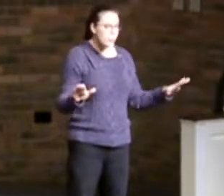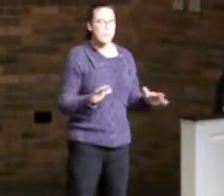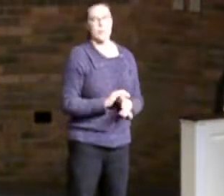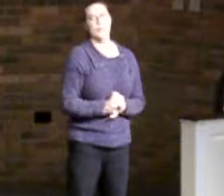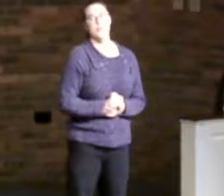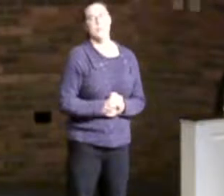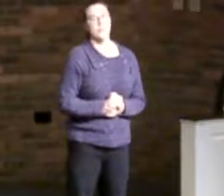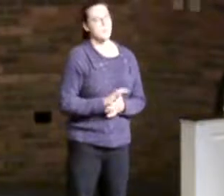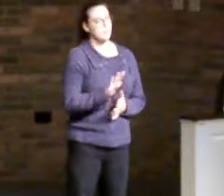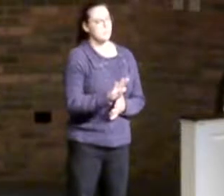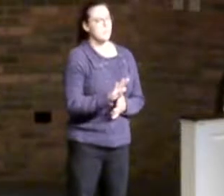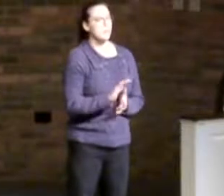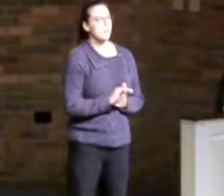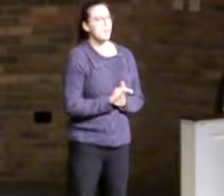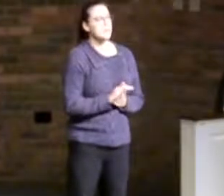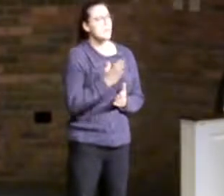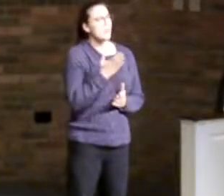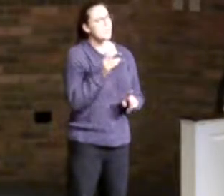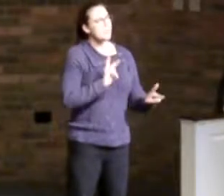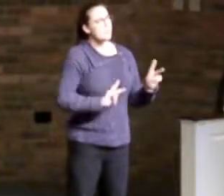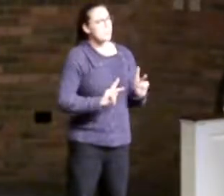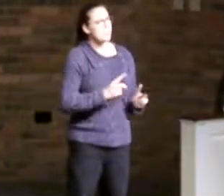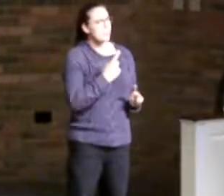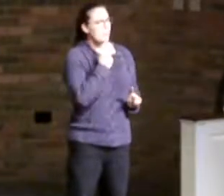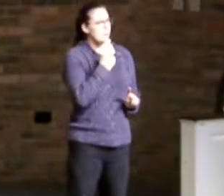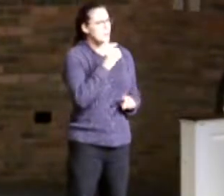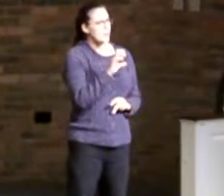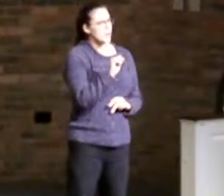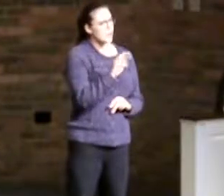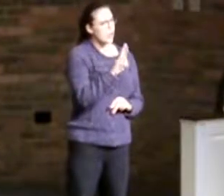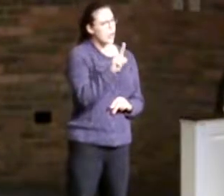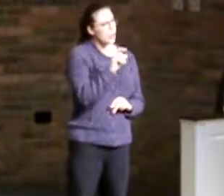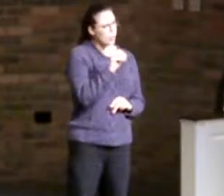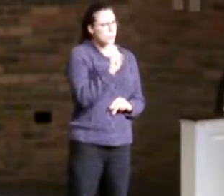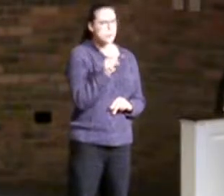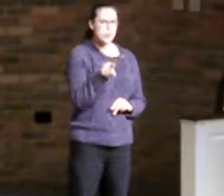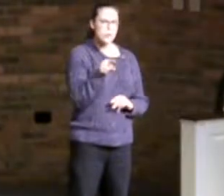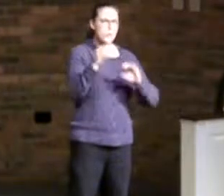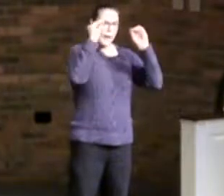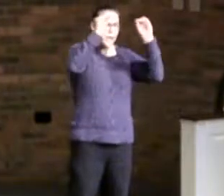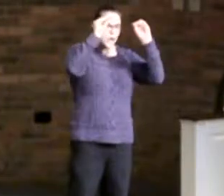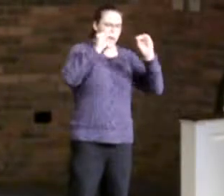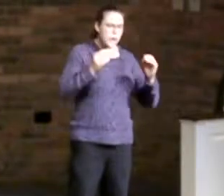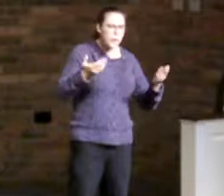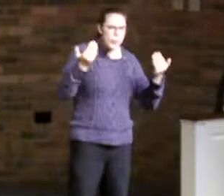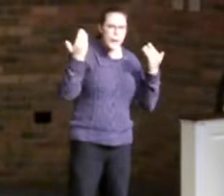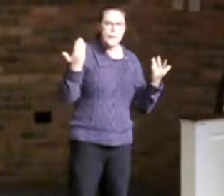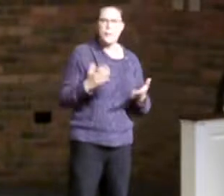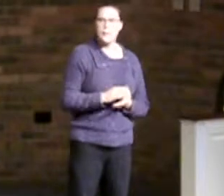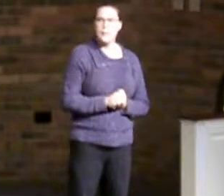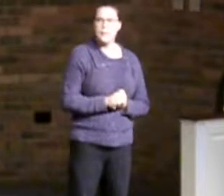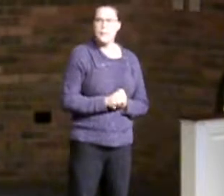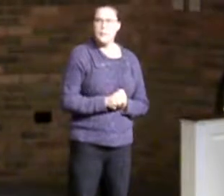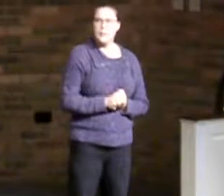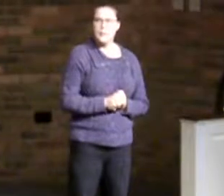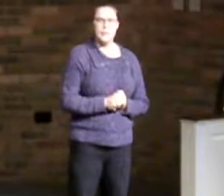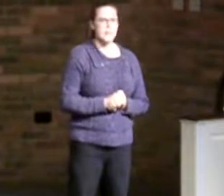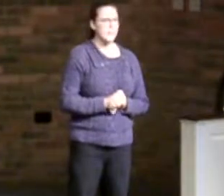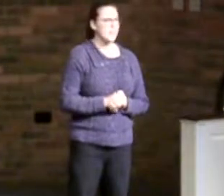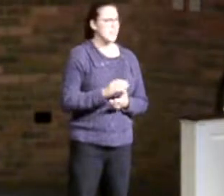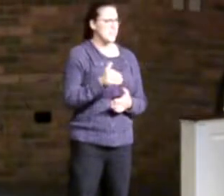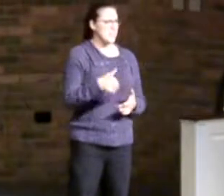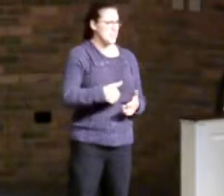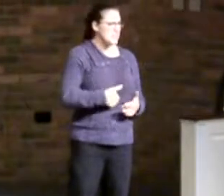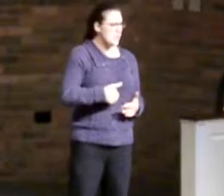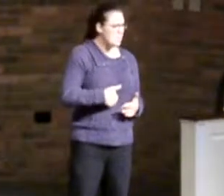what? Here's another one of those where people say, well, Carlos, you're an educator. Come on. There are acids in the stomach of fish.